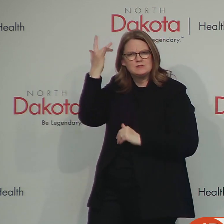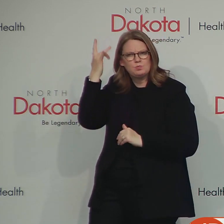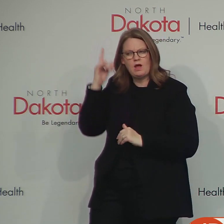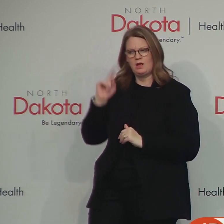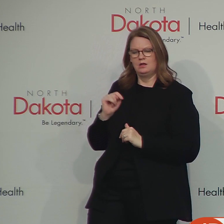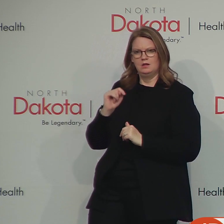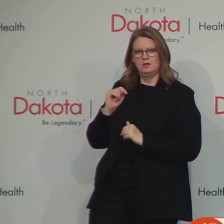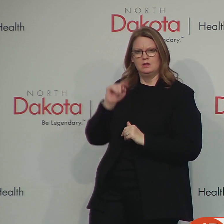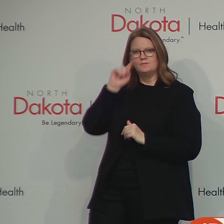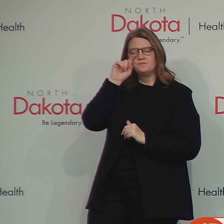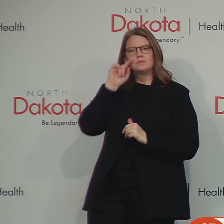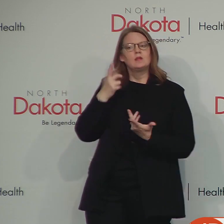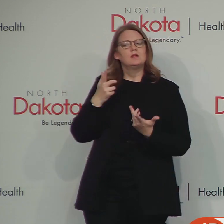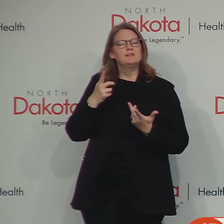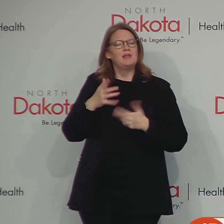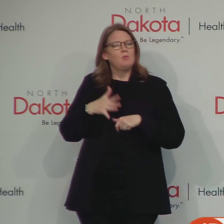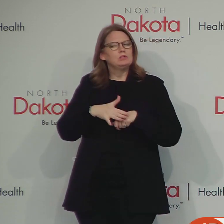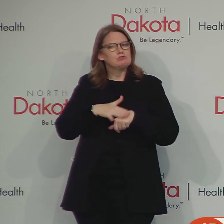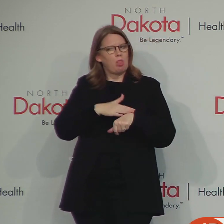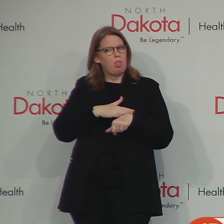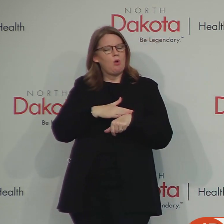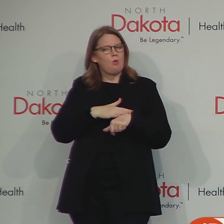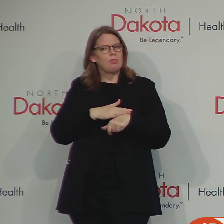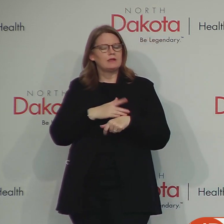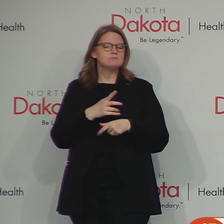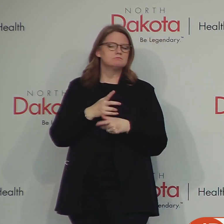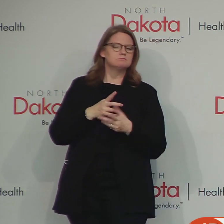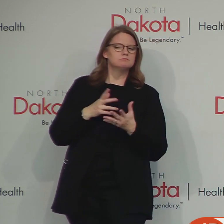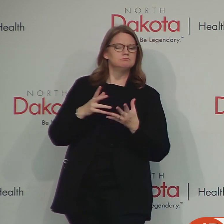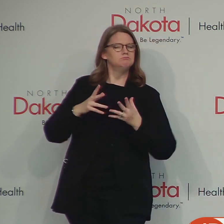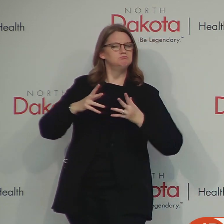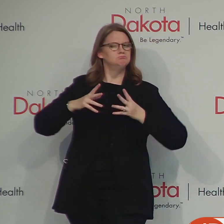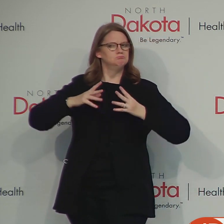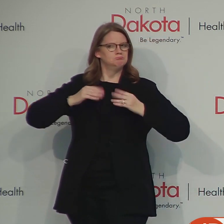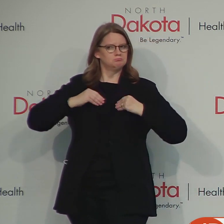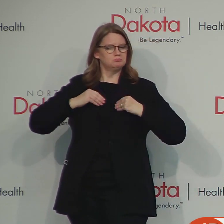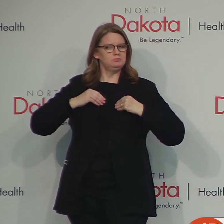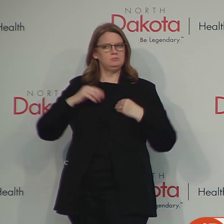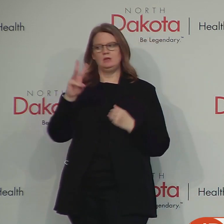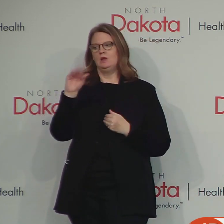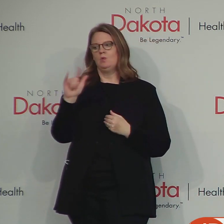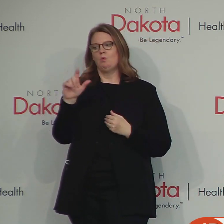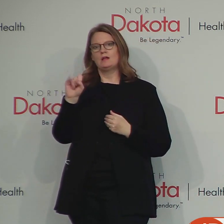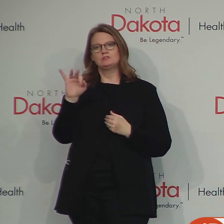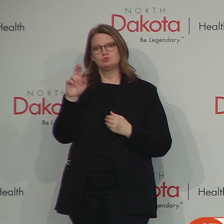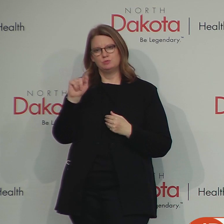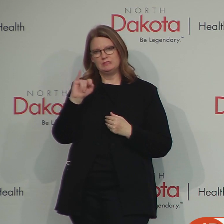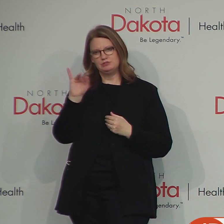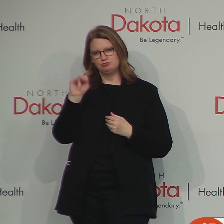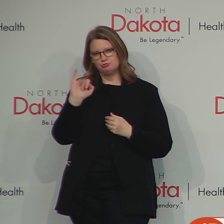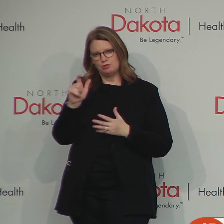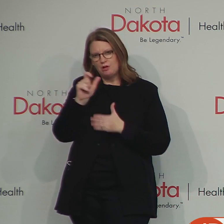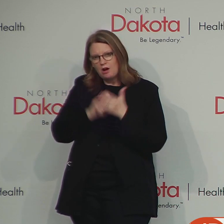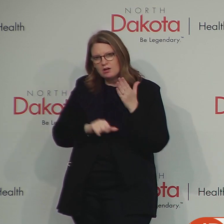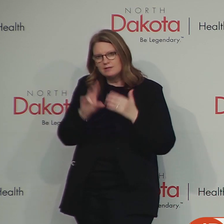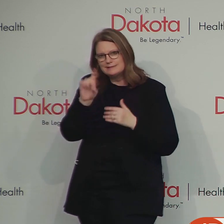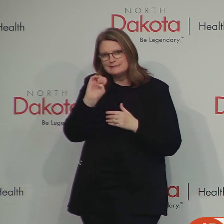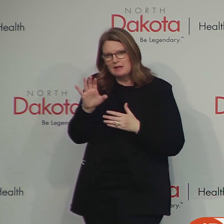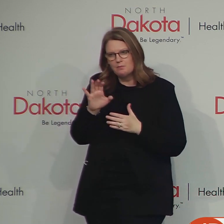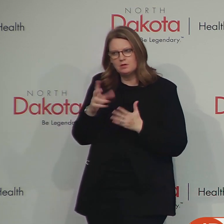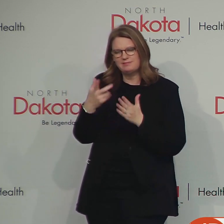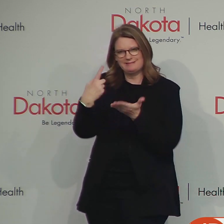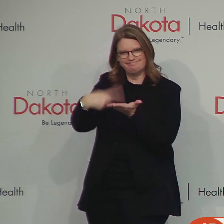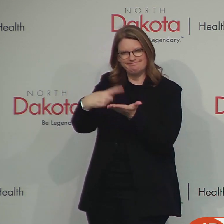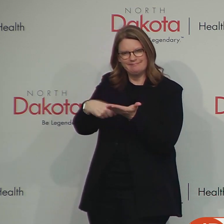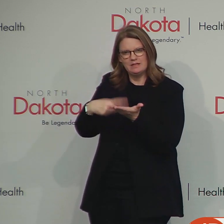the slow adoption of these therapeutics was nationwide. A Wall Street Journal article in December highlighted this. Apparently, there was